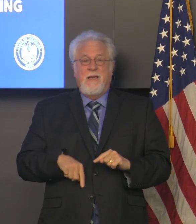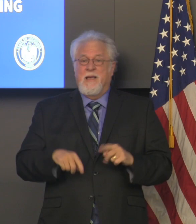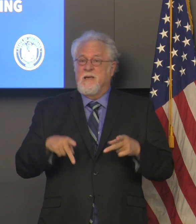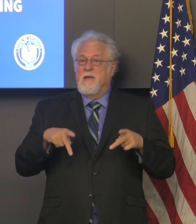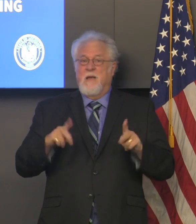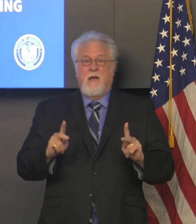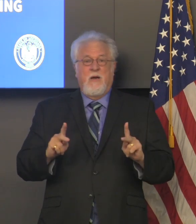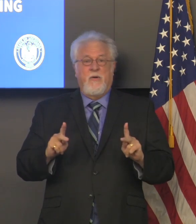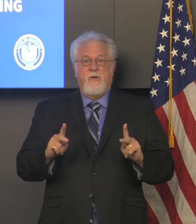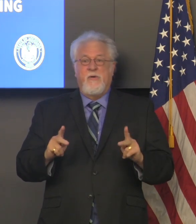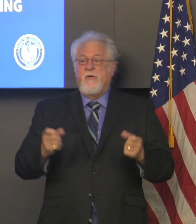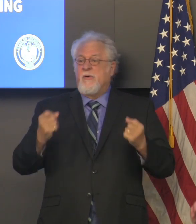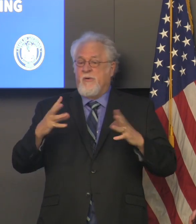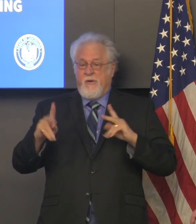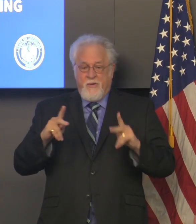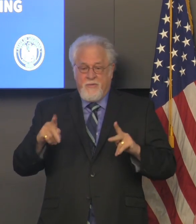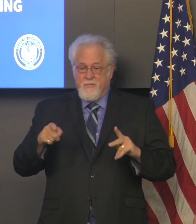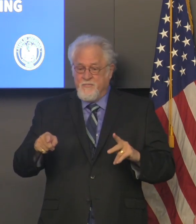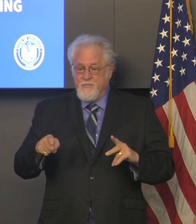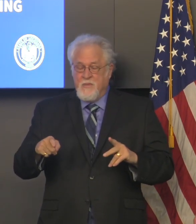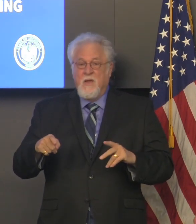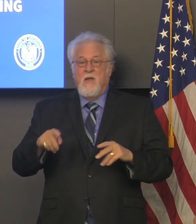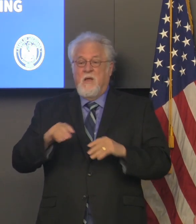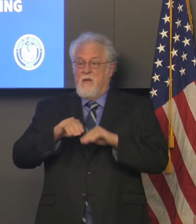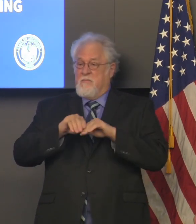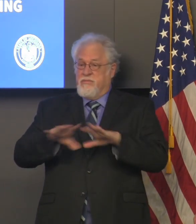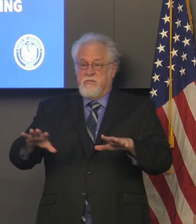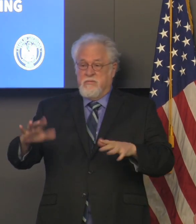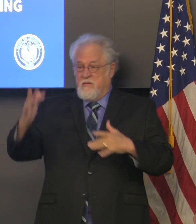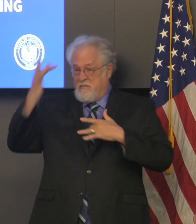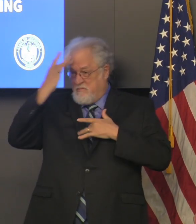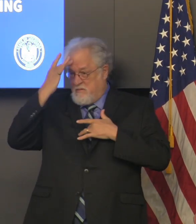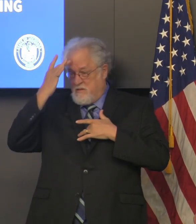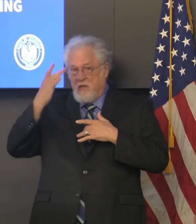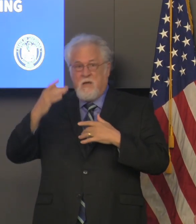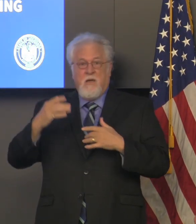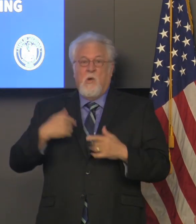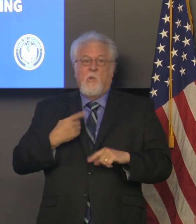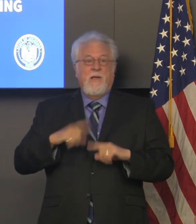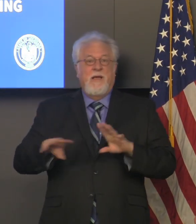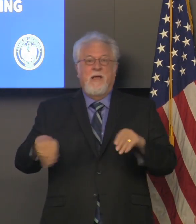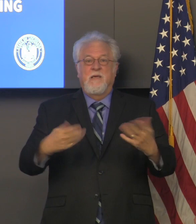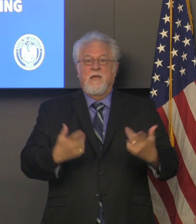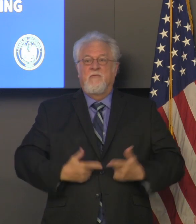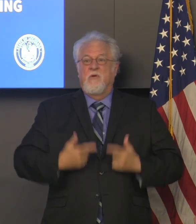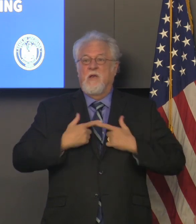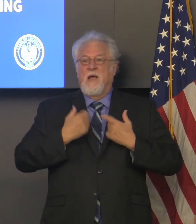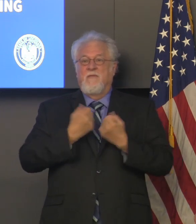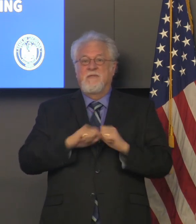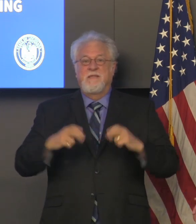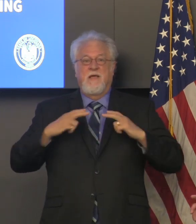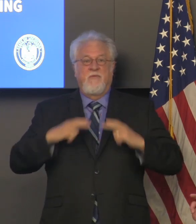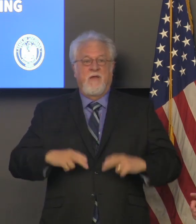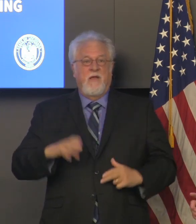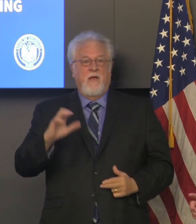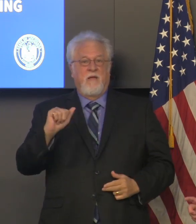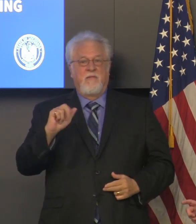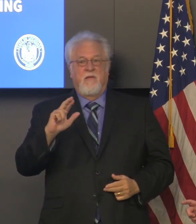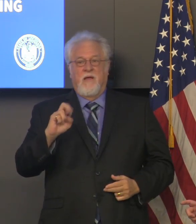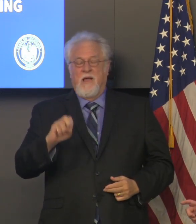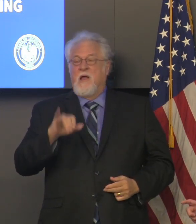allow so many people to become infected that we lose the capacity to deliver life-saving health care. And that's what